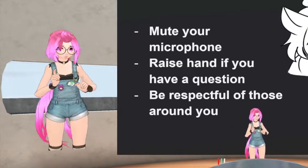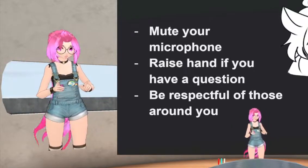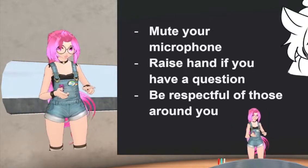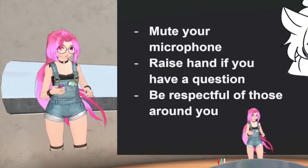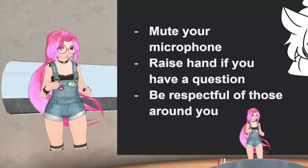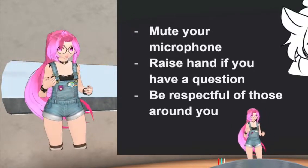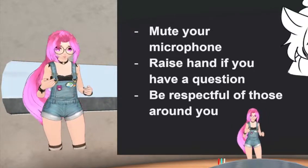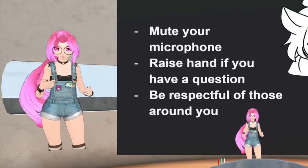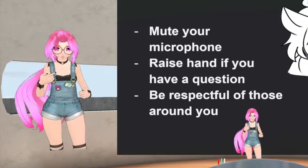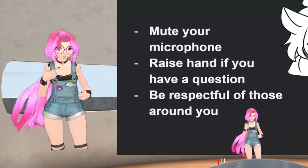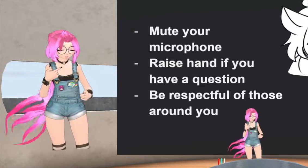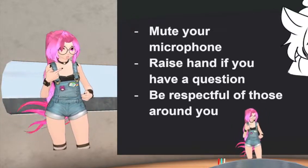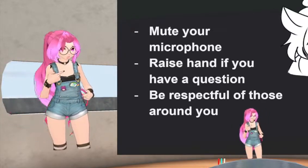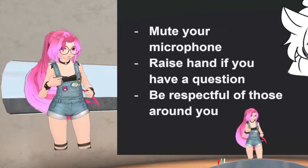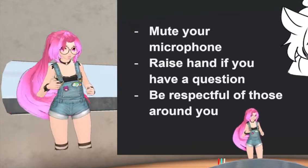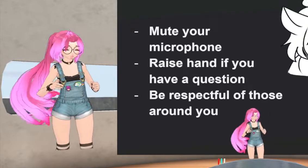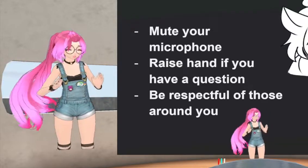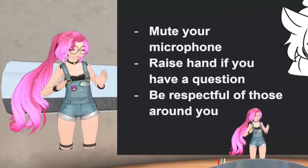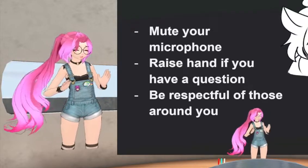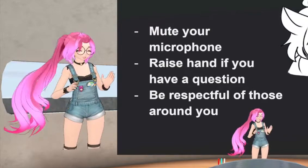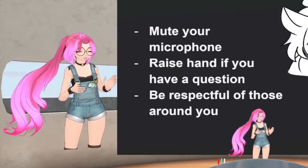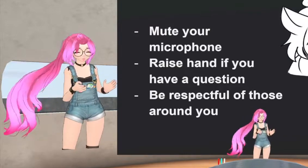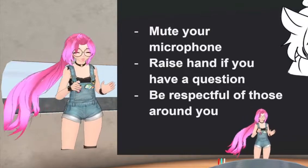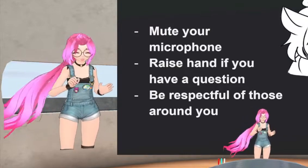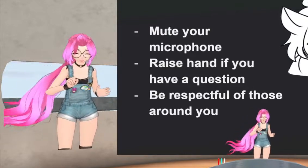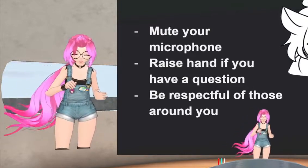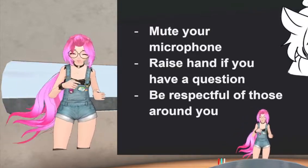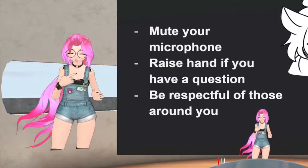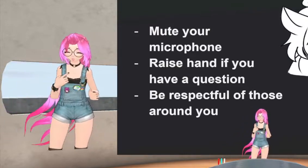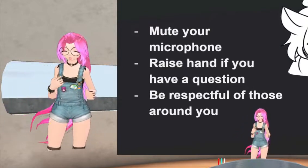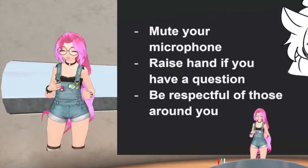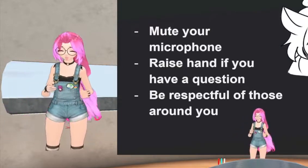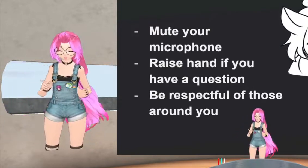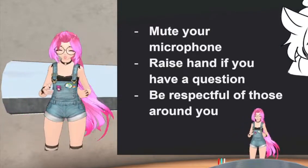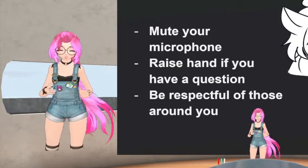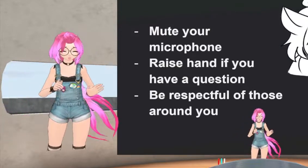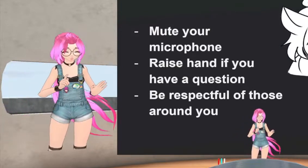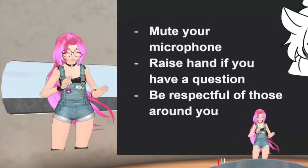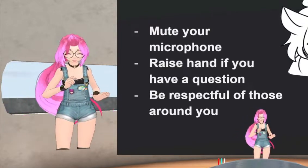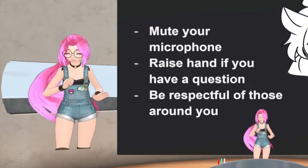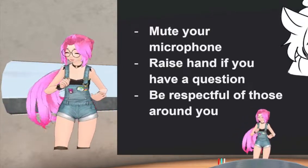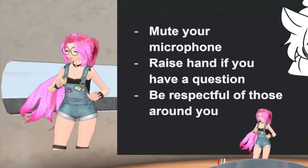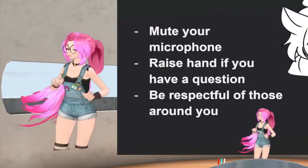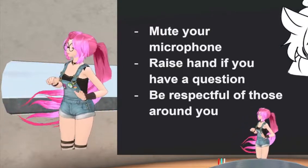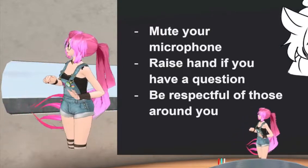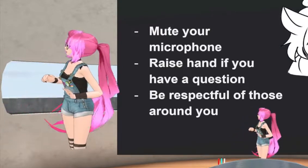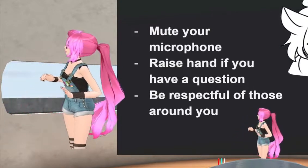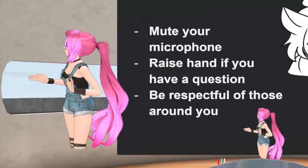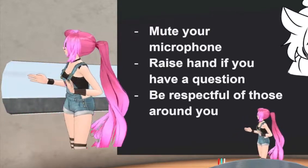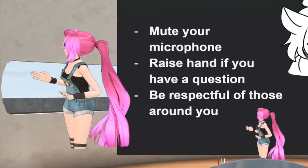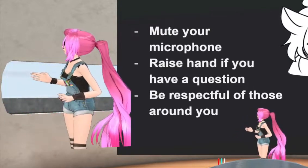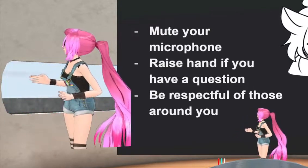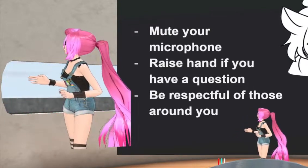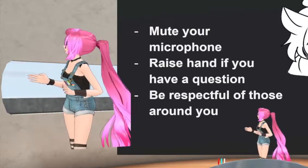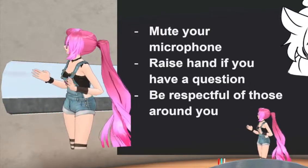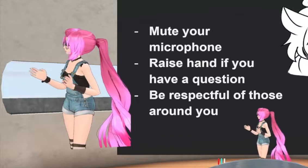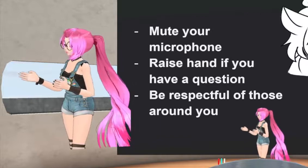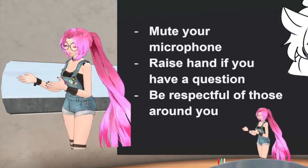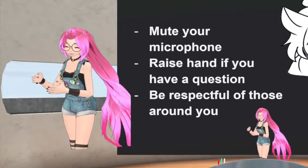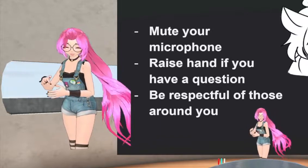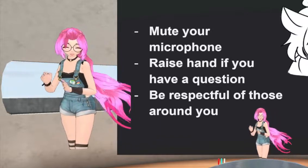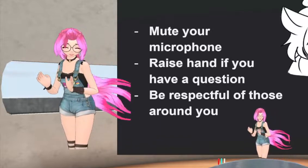wants to answer this, feel free to turn on your microphone. Or if you want to ask a question and I call on you, feel free to say anything. But just during